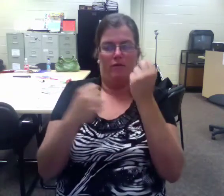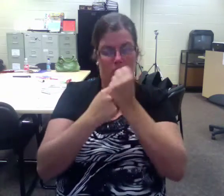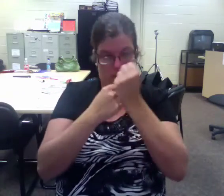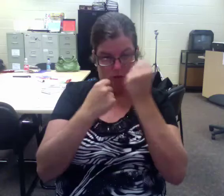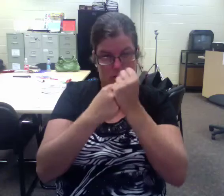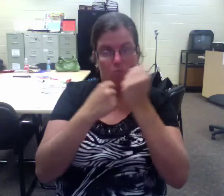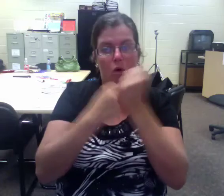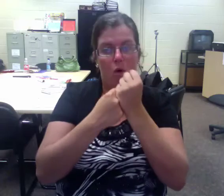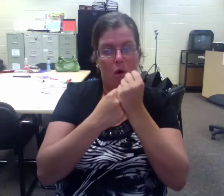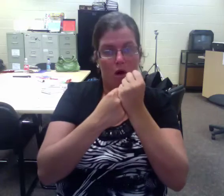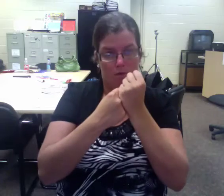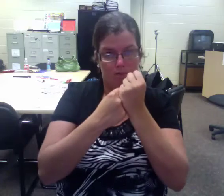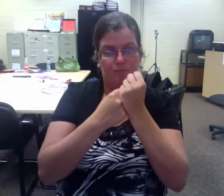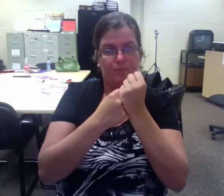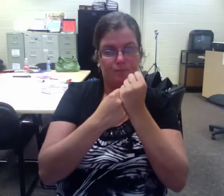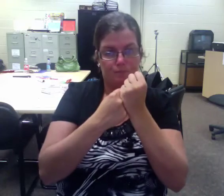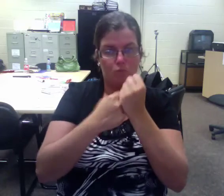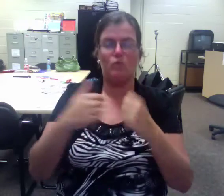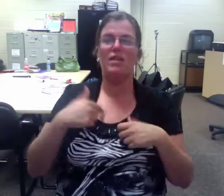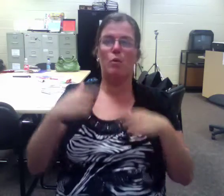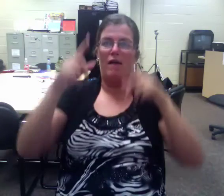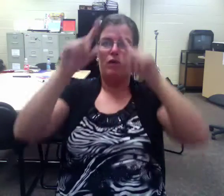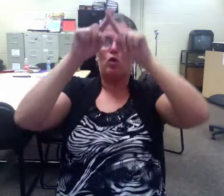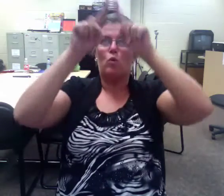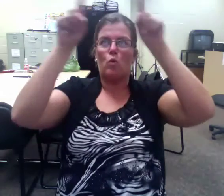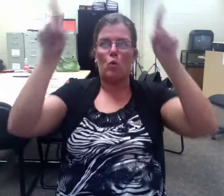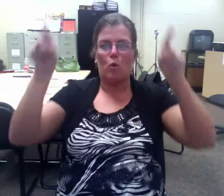What's this graph divided into? Well,